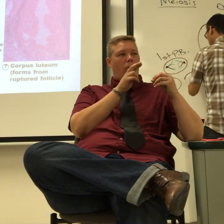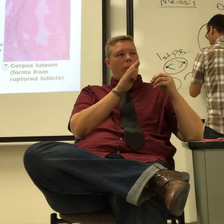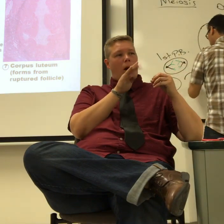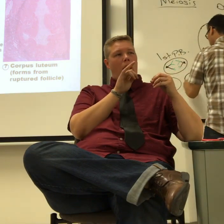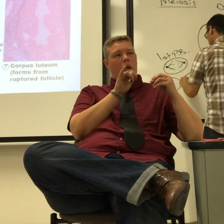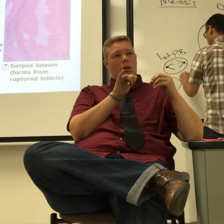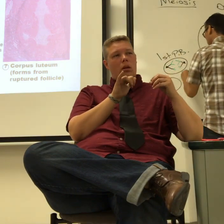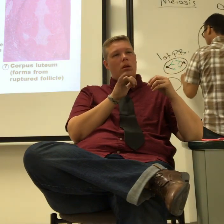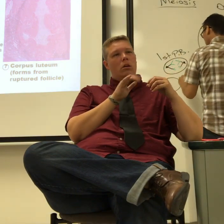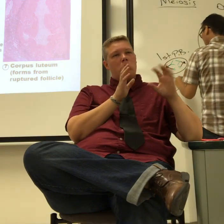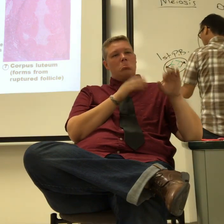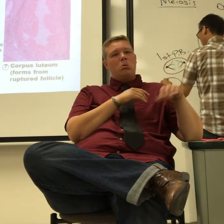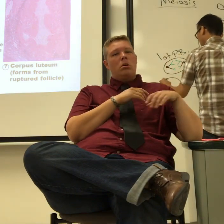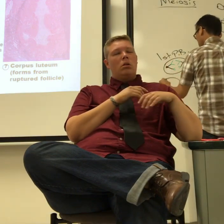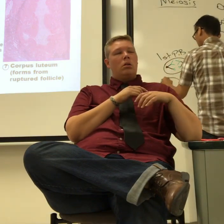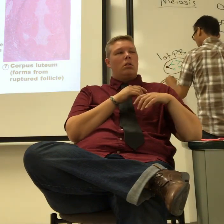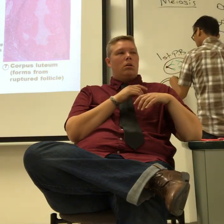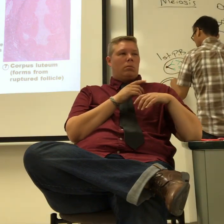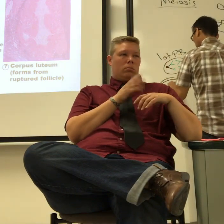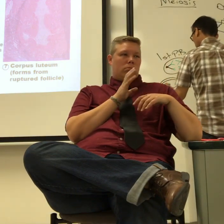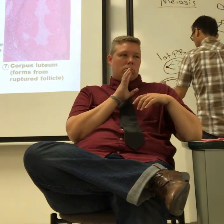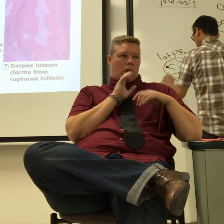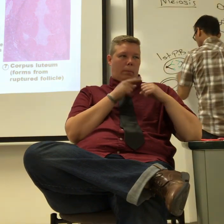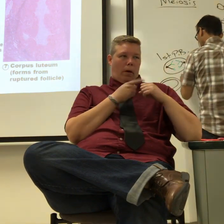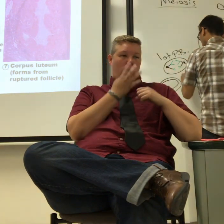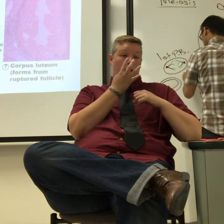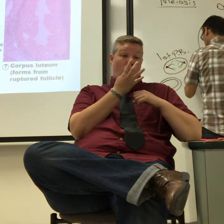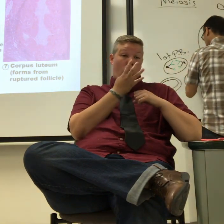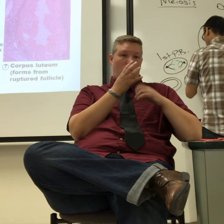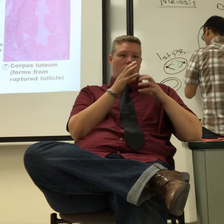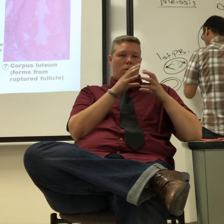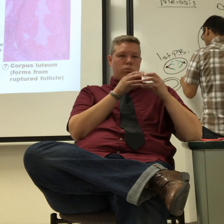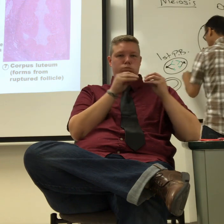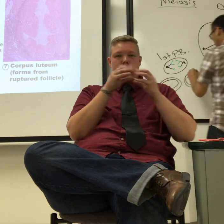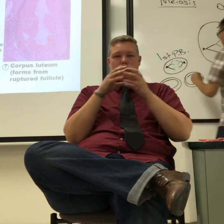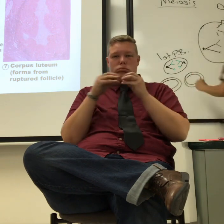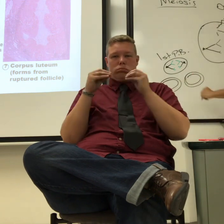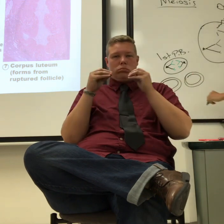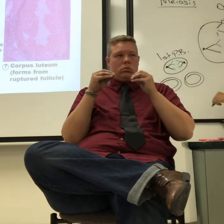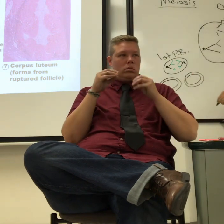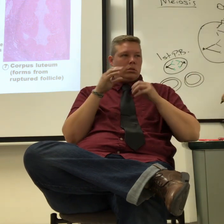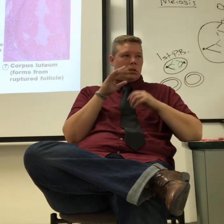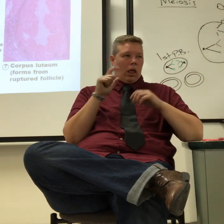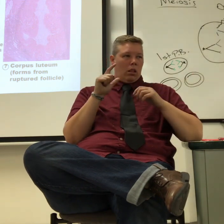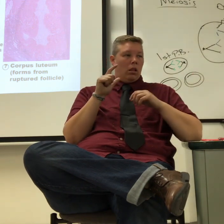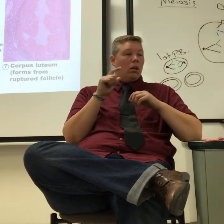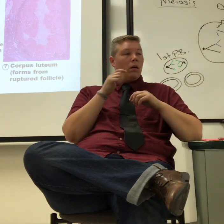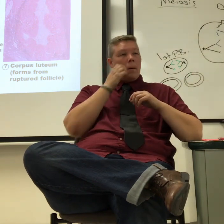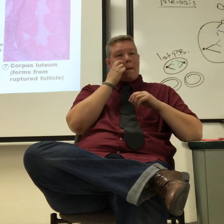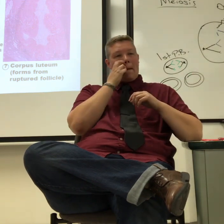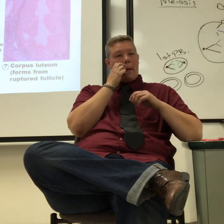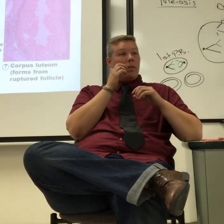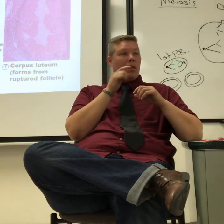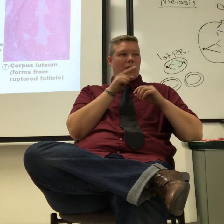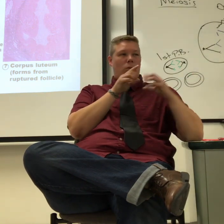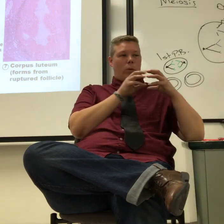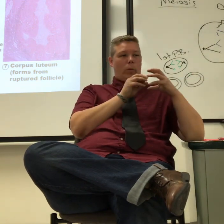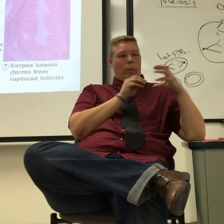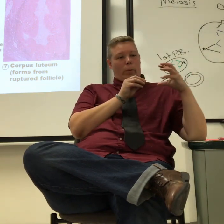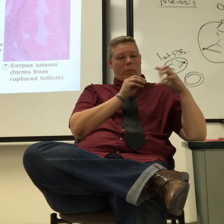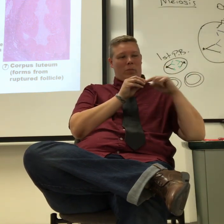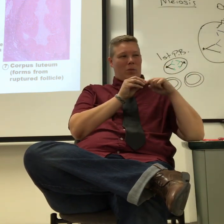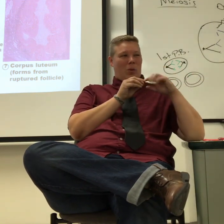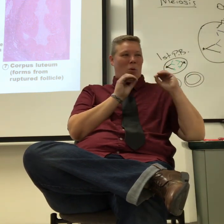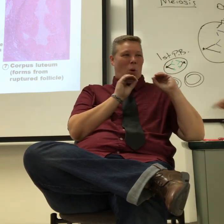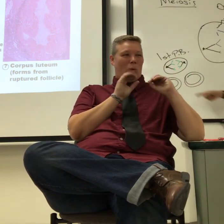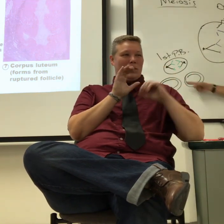sake of talking about 4 cells, not really a cell, got no cytoplasm. So what do I draw in